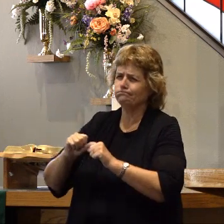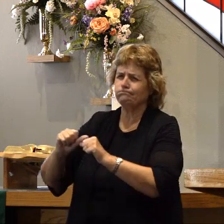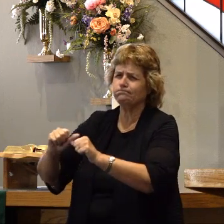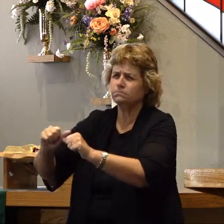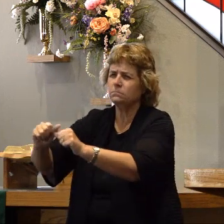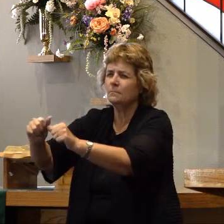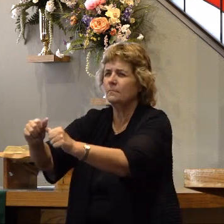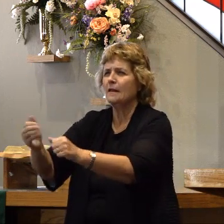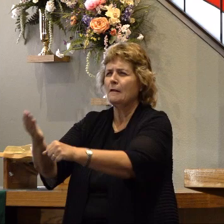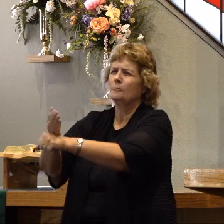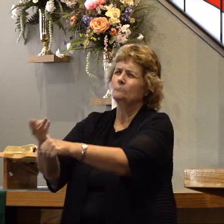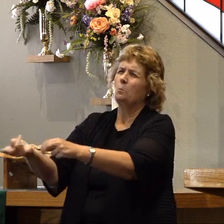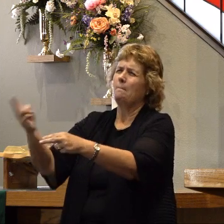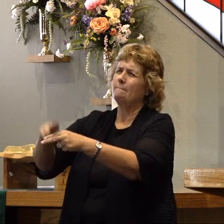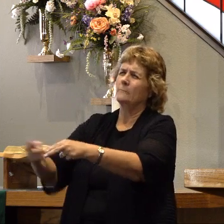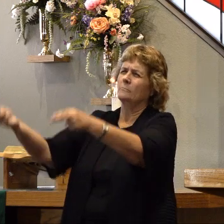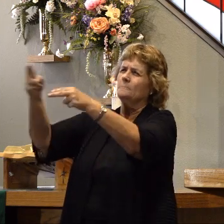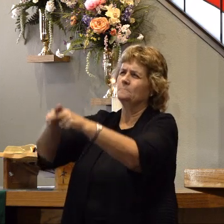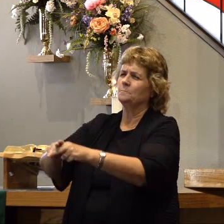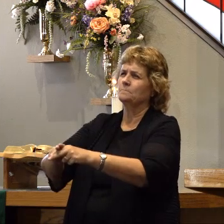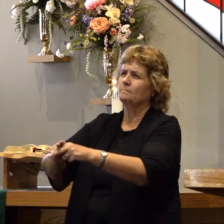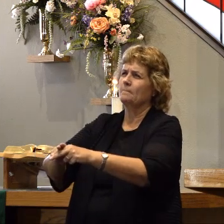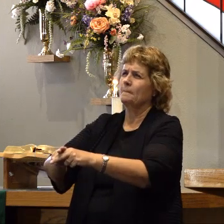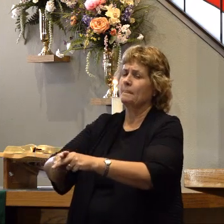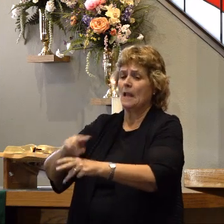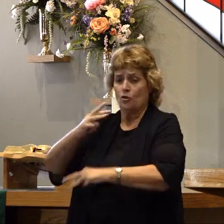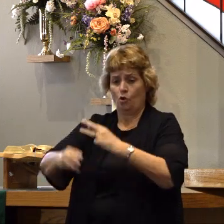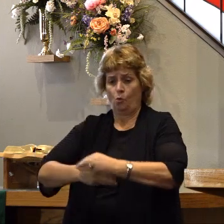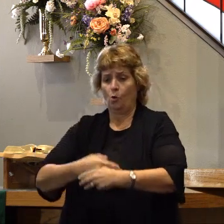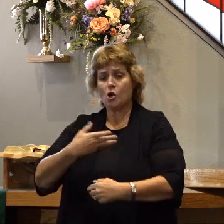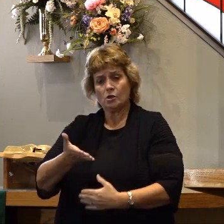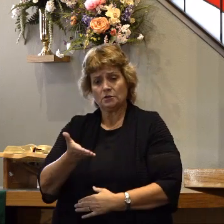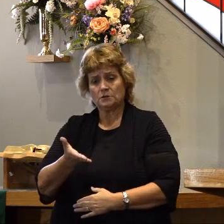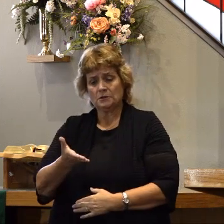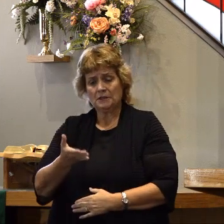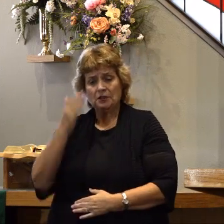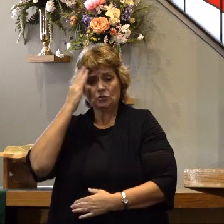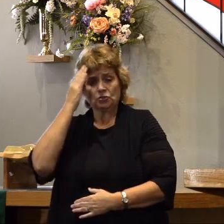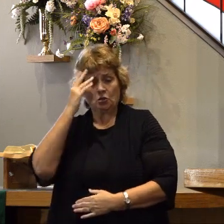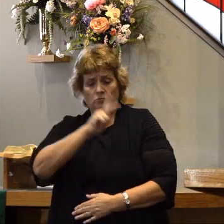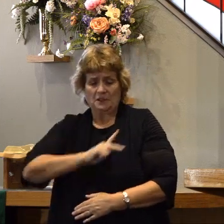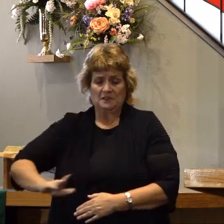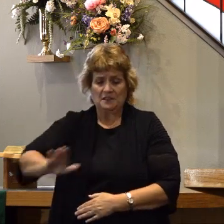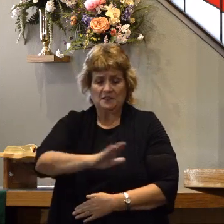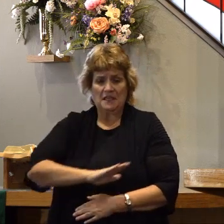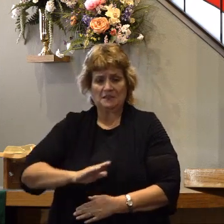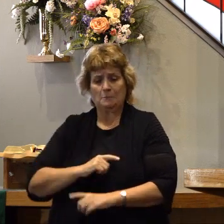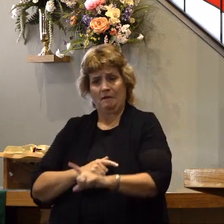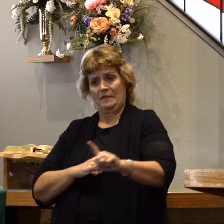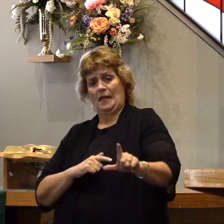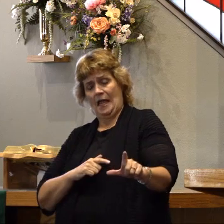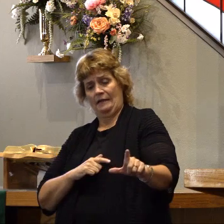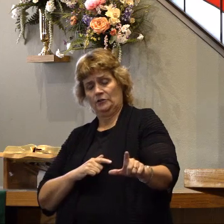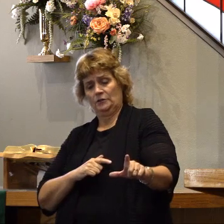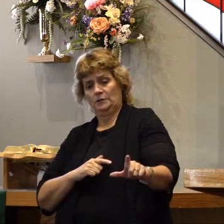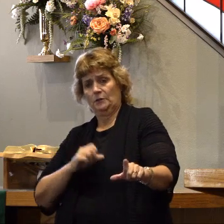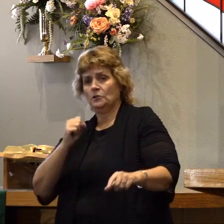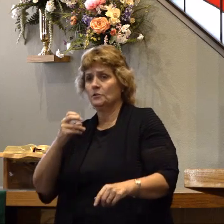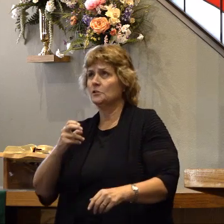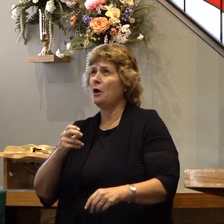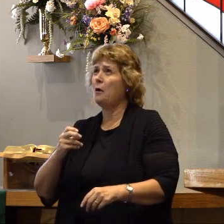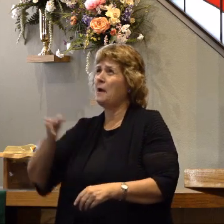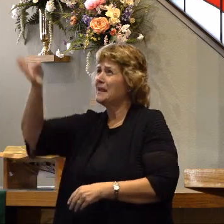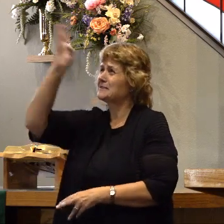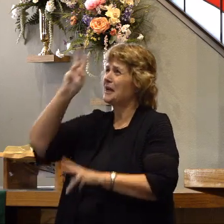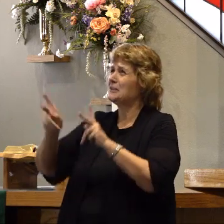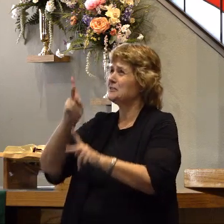world is known as the kingdom of the left. And so as God's people, we kind of have feet